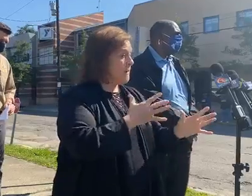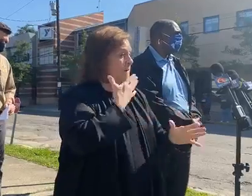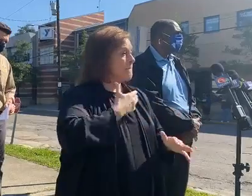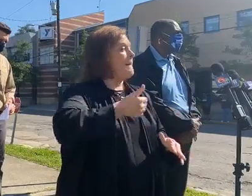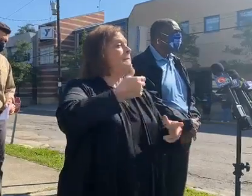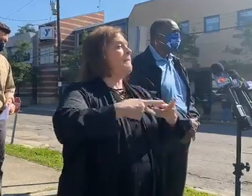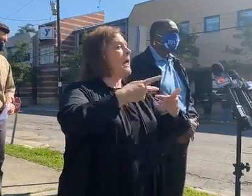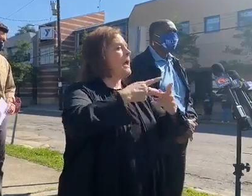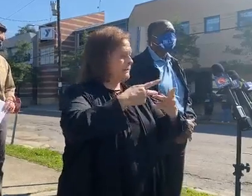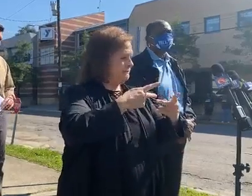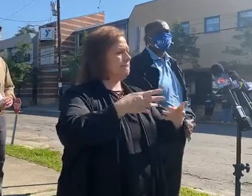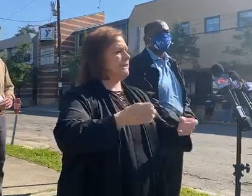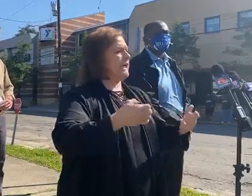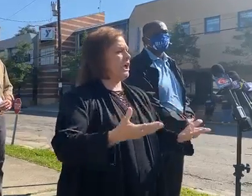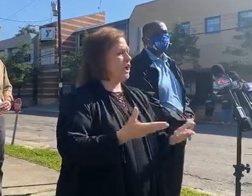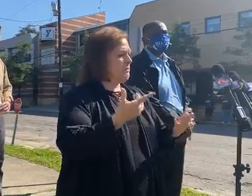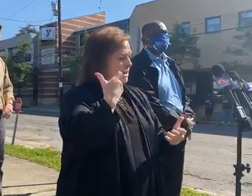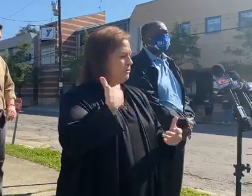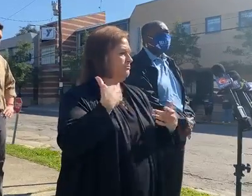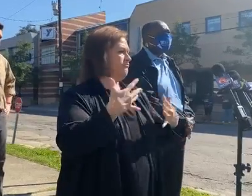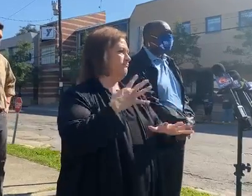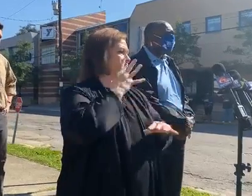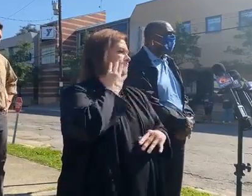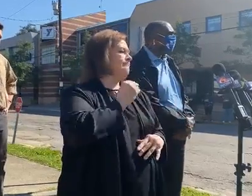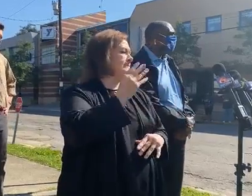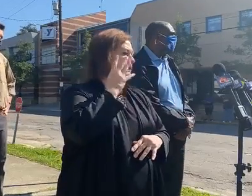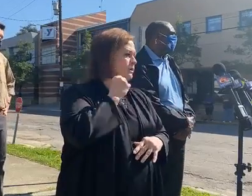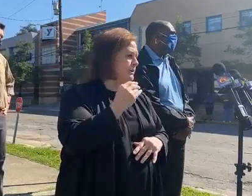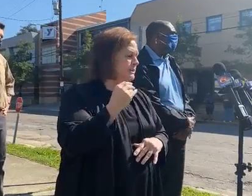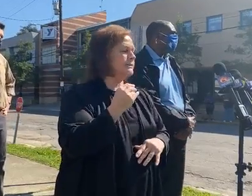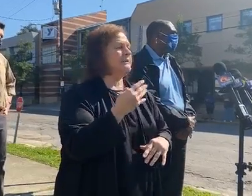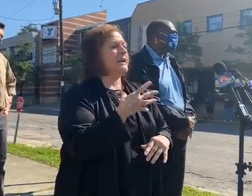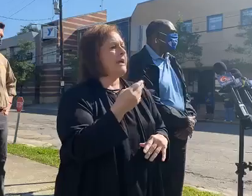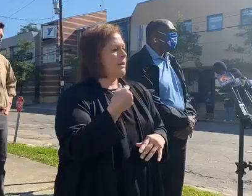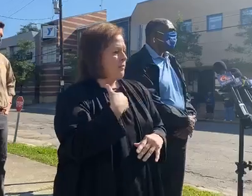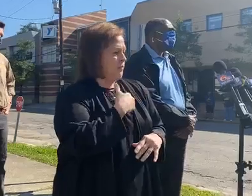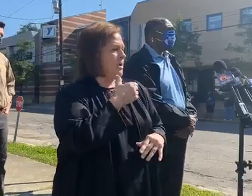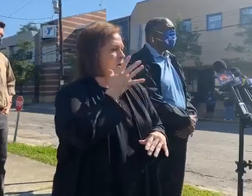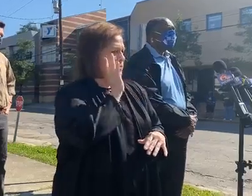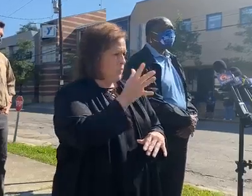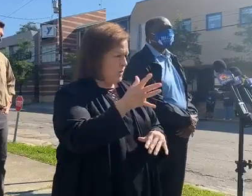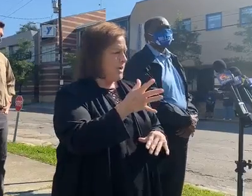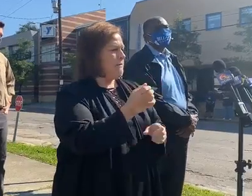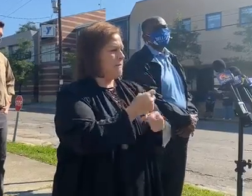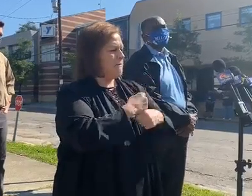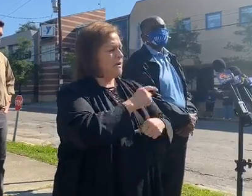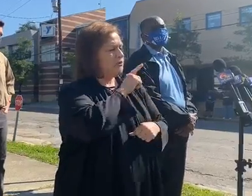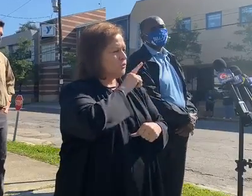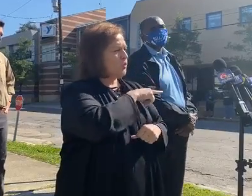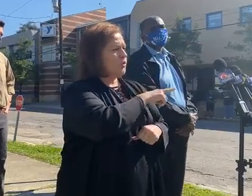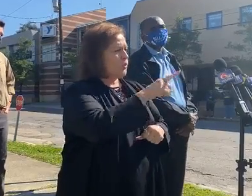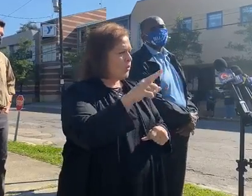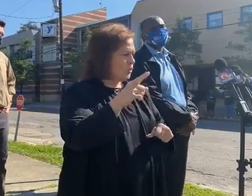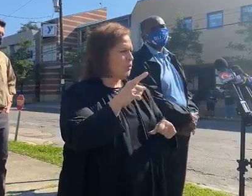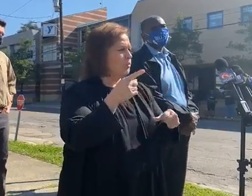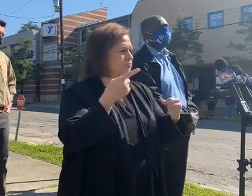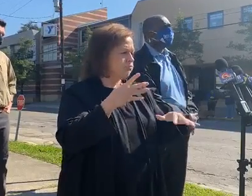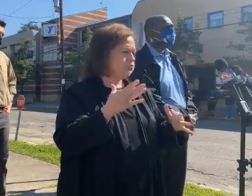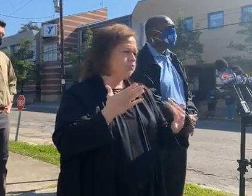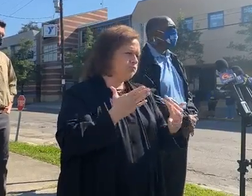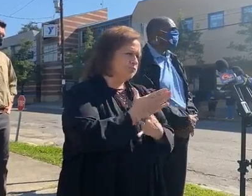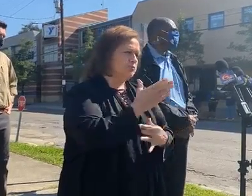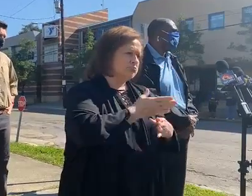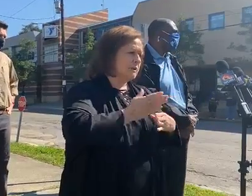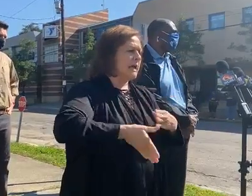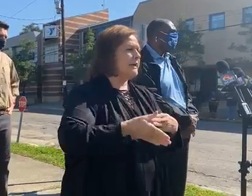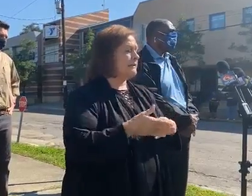is in New Orleans. We have done this drill before. We're good at it, and we're going to make sure that our citizens get through this. I want to say to all of those